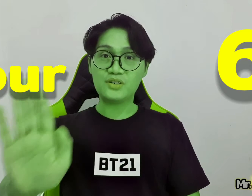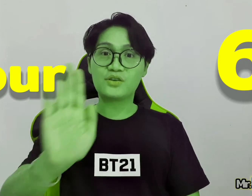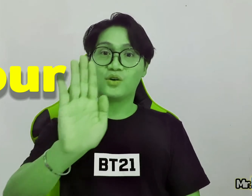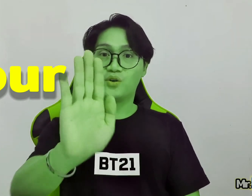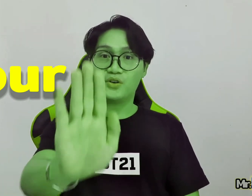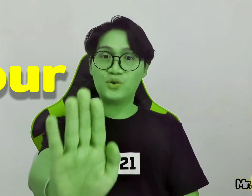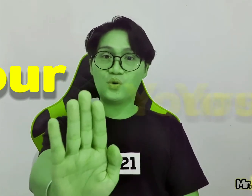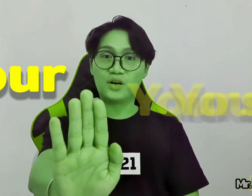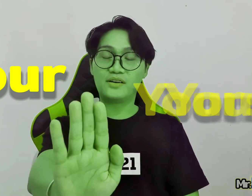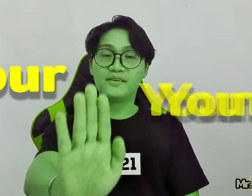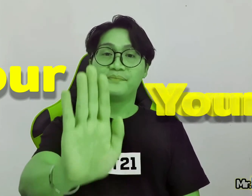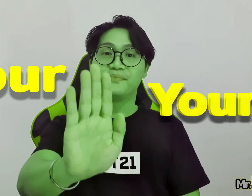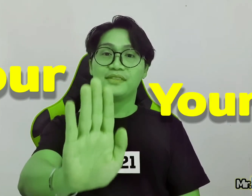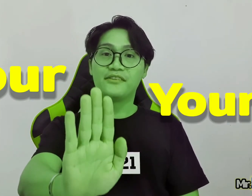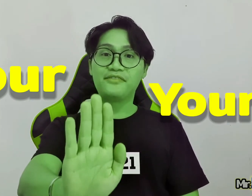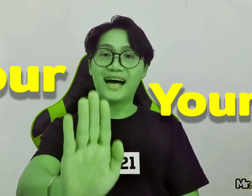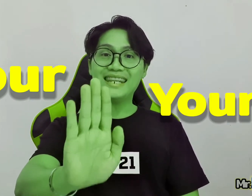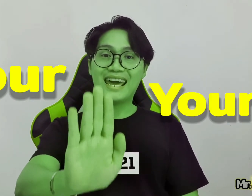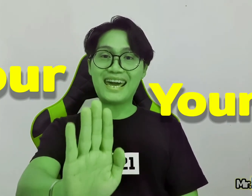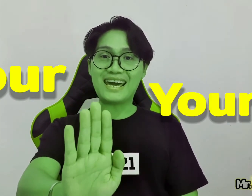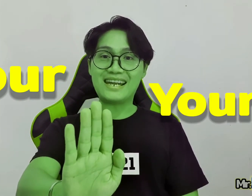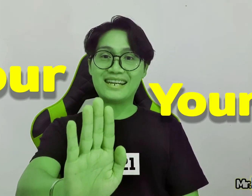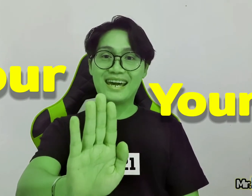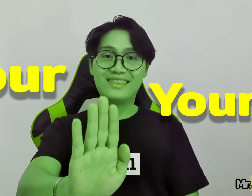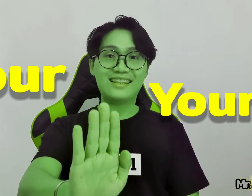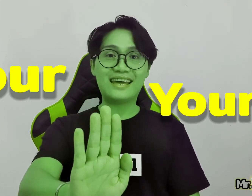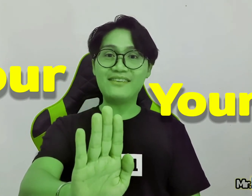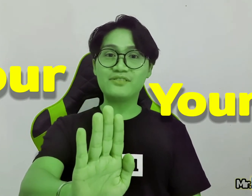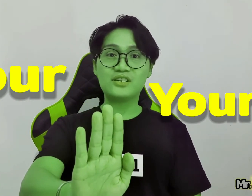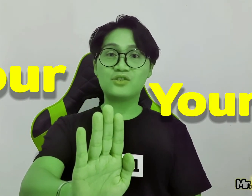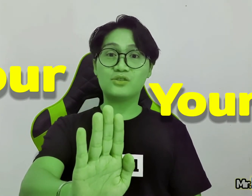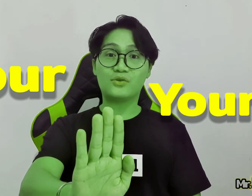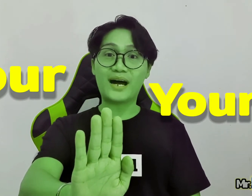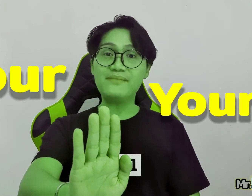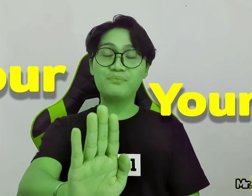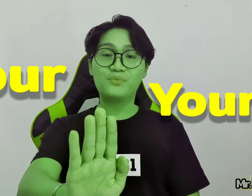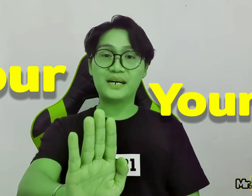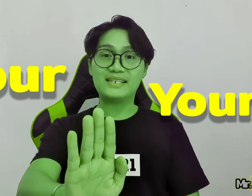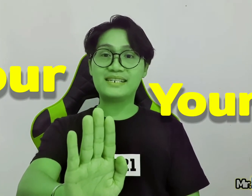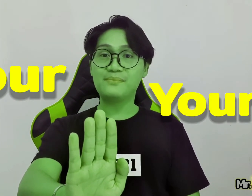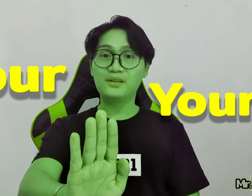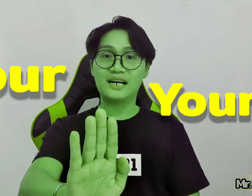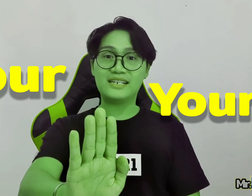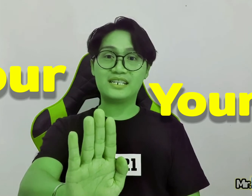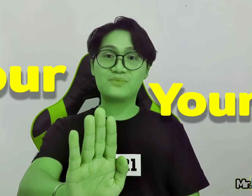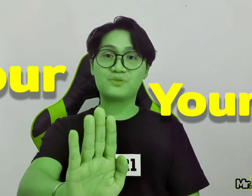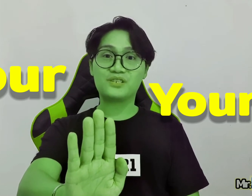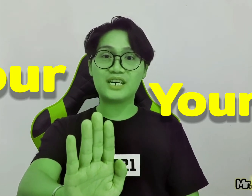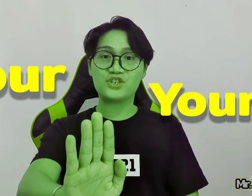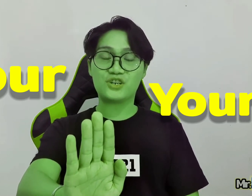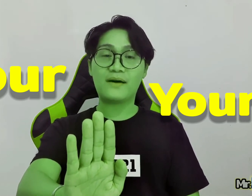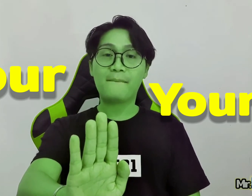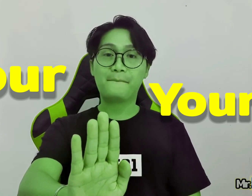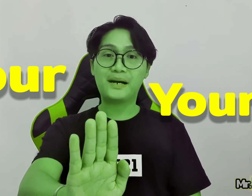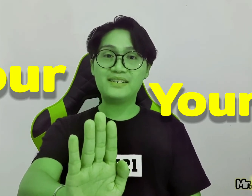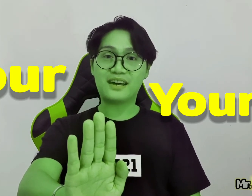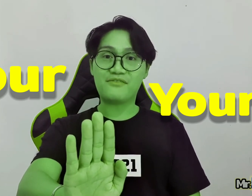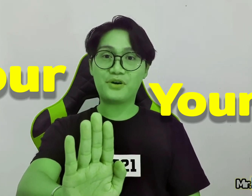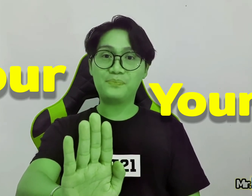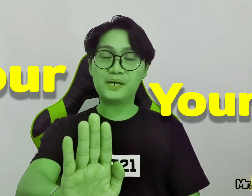Yours or your. The flat hand and the left to the right movement symbolizes possession by several